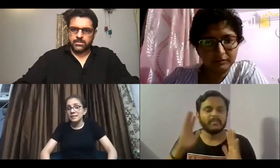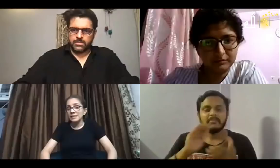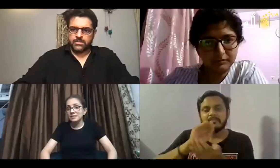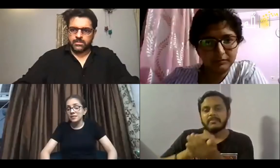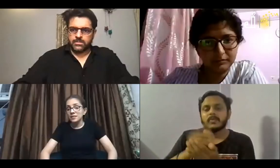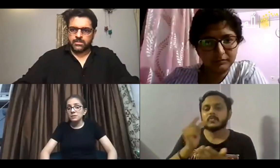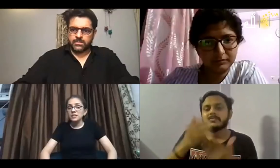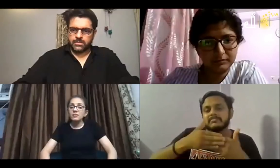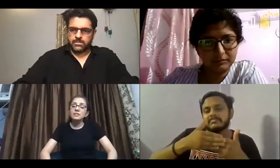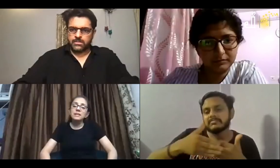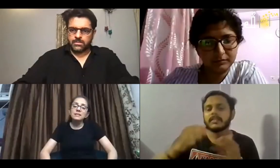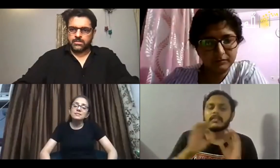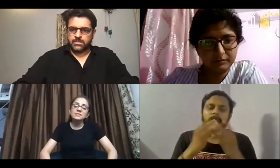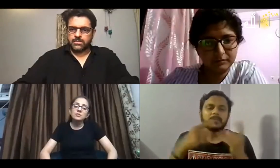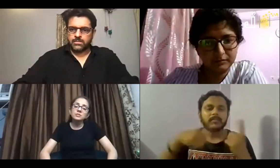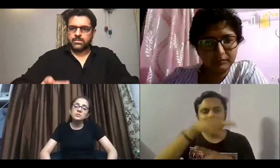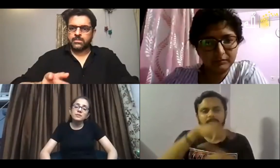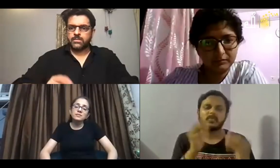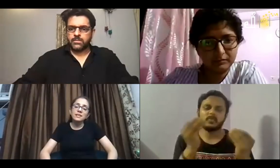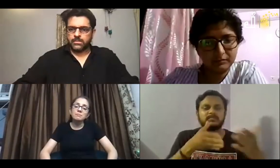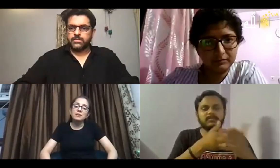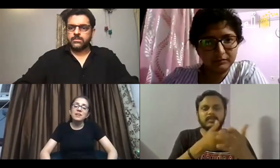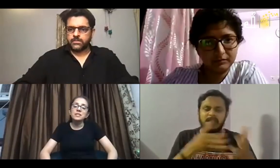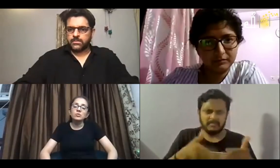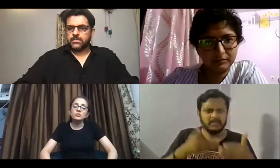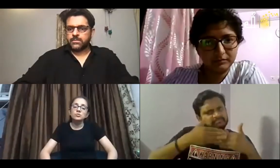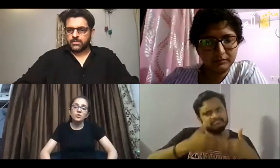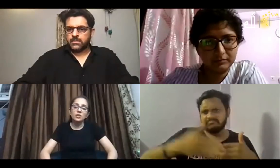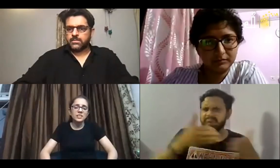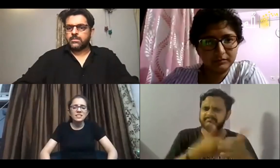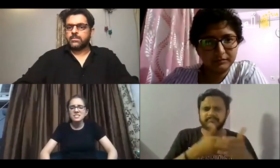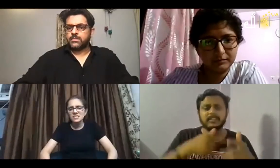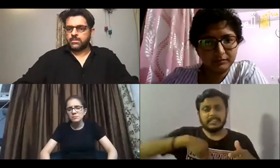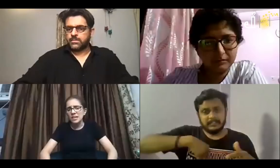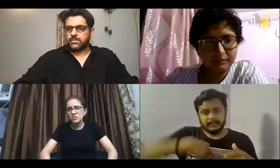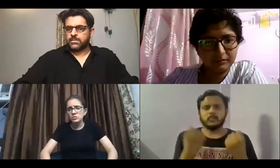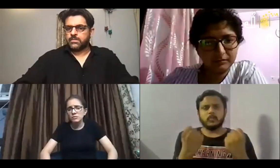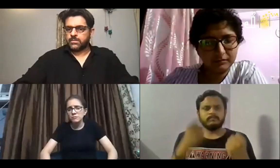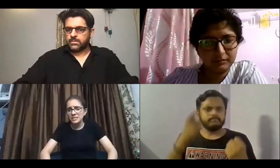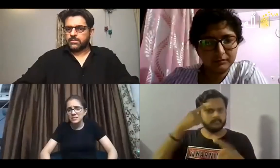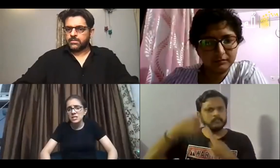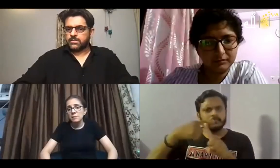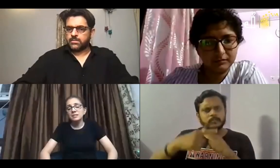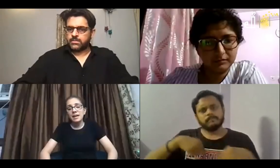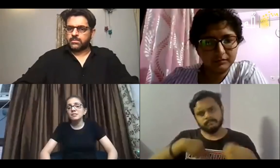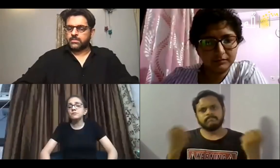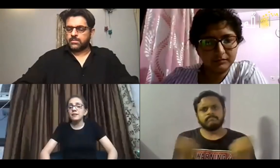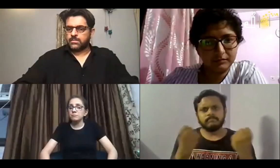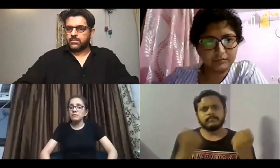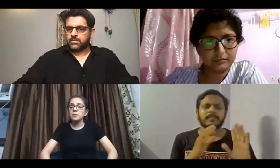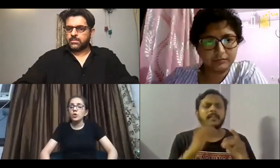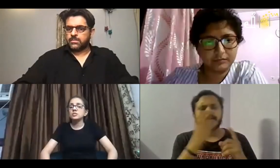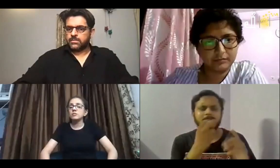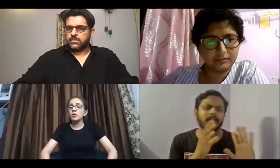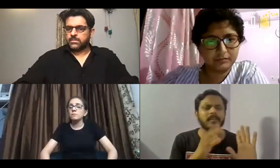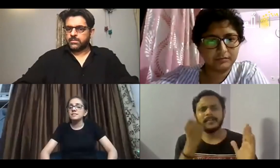understand anything. But here in my classes, I was able to understand, and my family also, agreed. There are still some challenges we face, but I have been